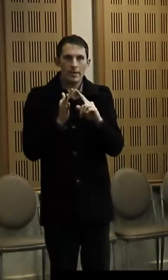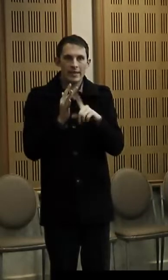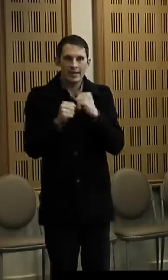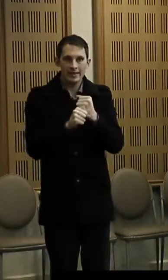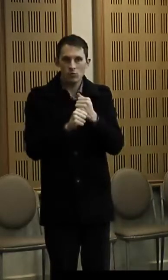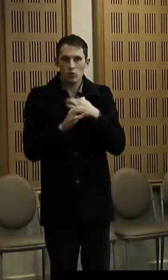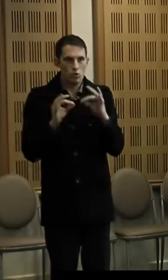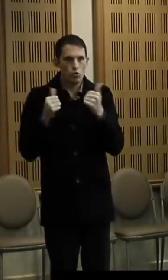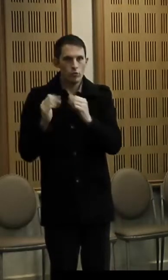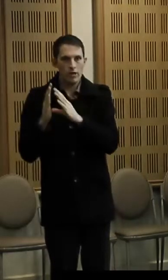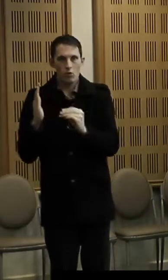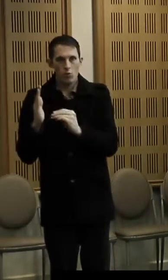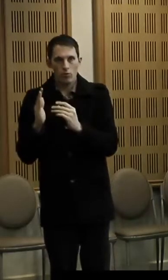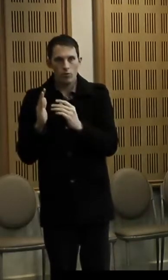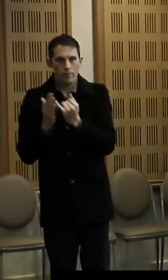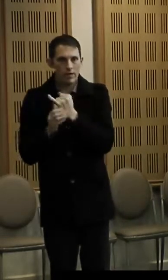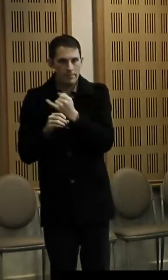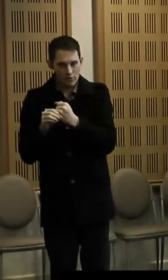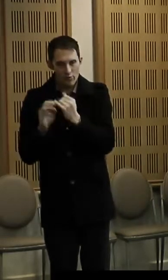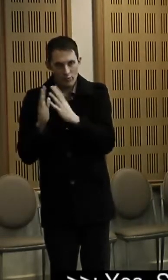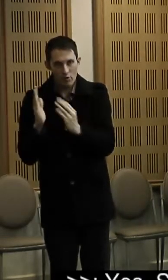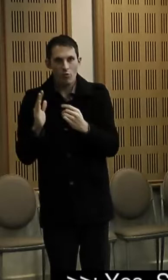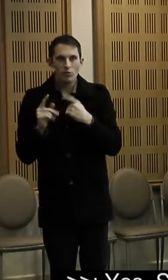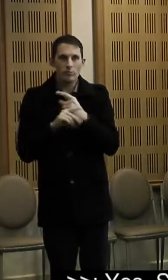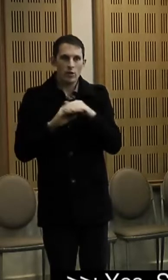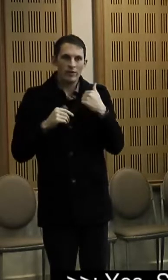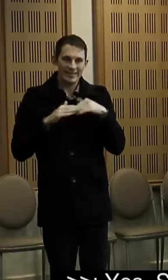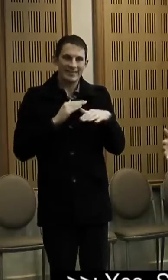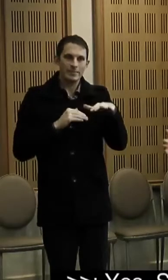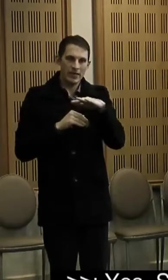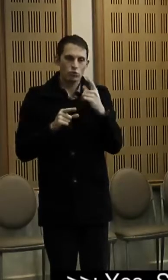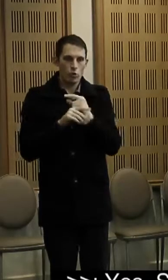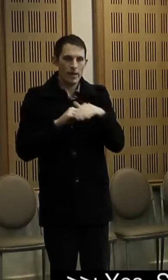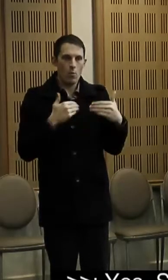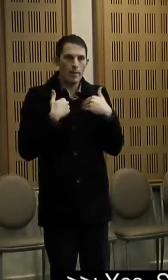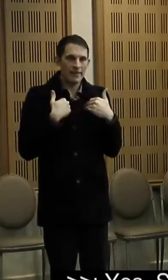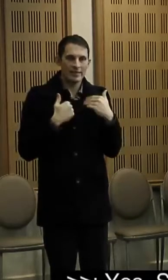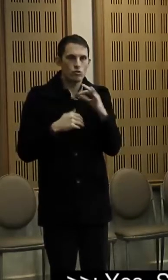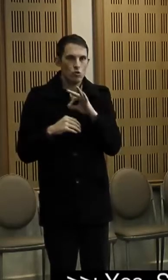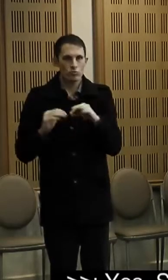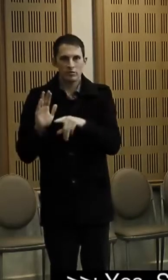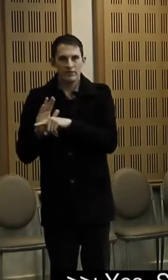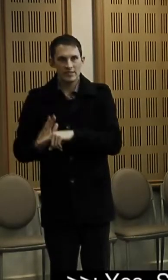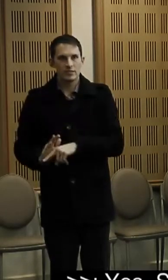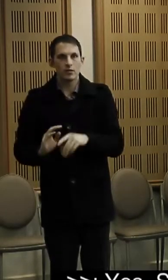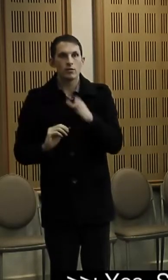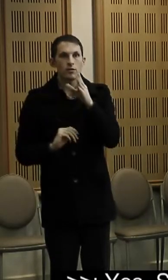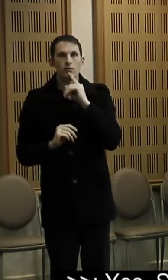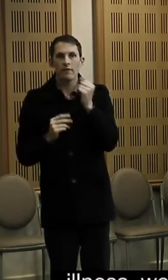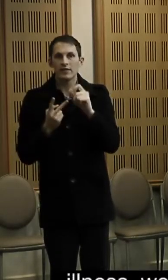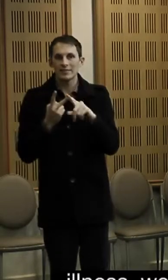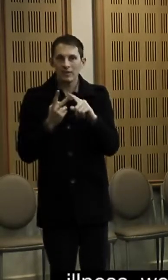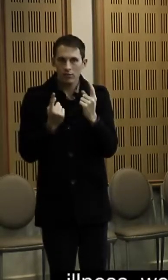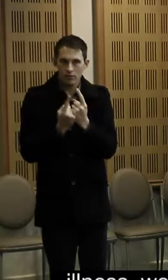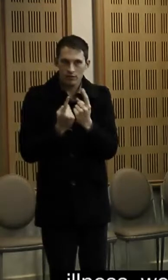So we say that we are in a space of talking about well-being, not illness. And then the second thing that's kind of come into vogue with